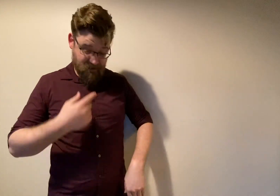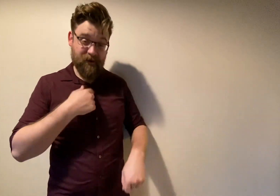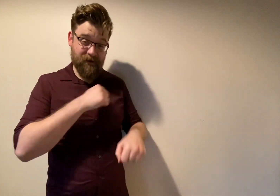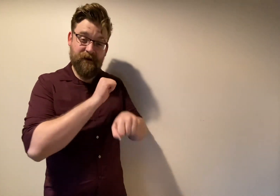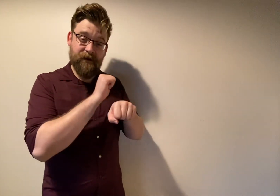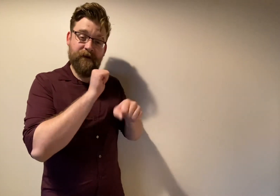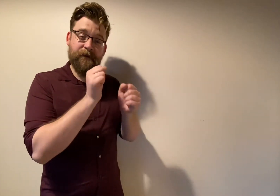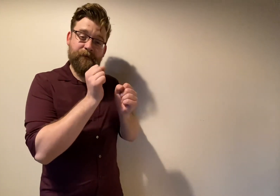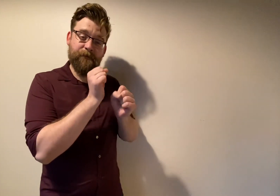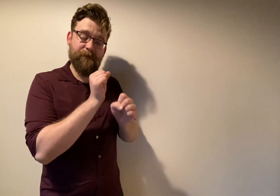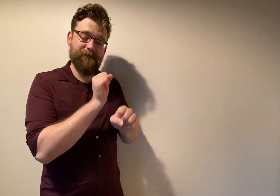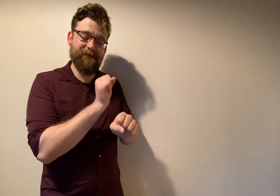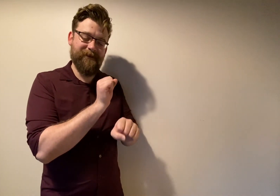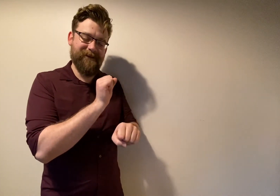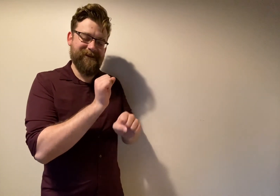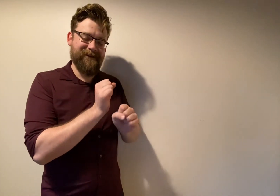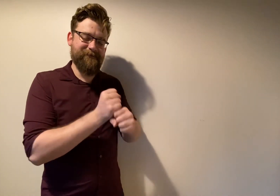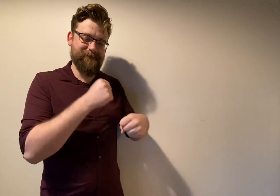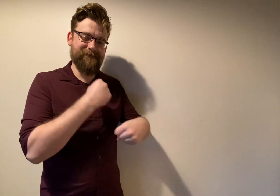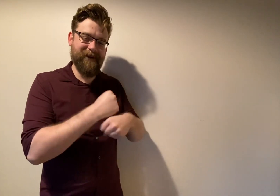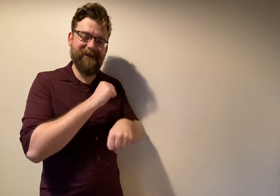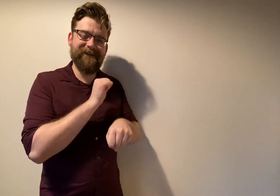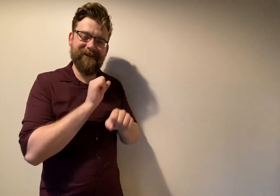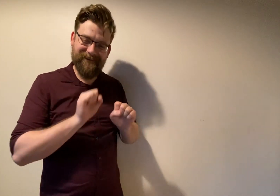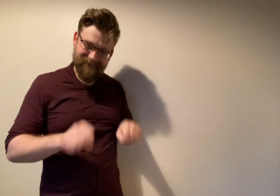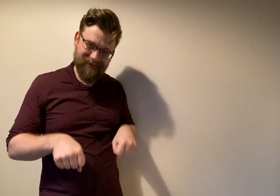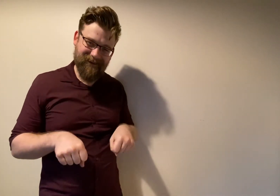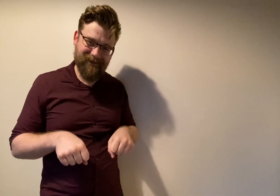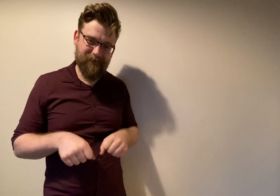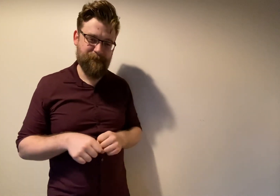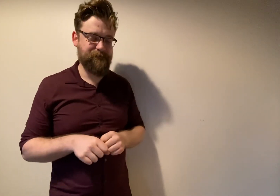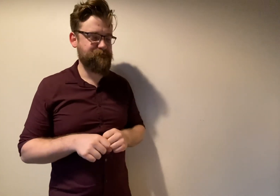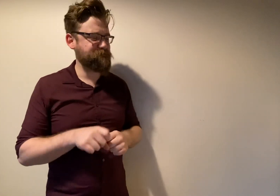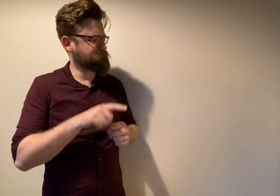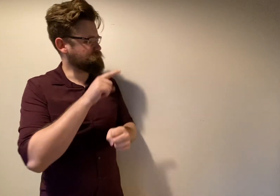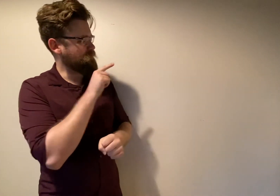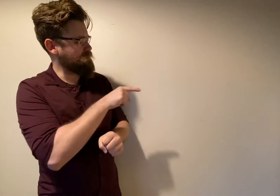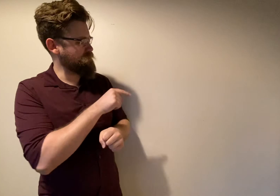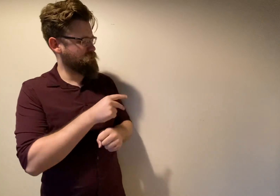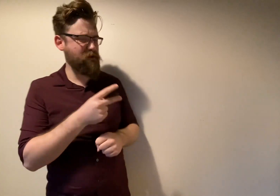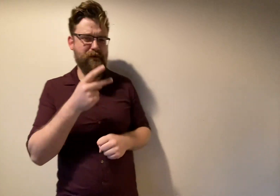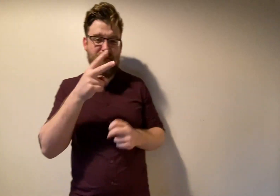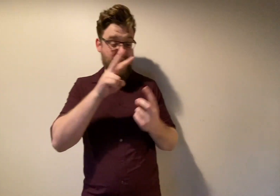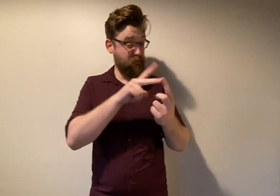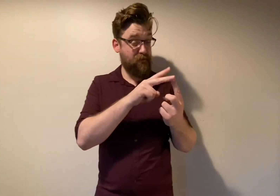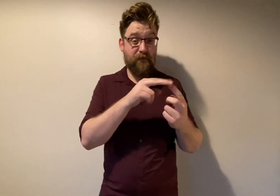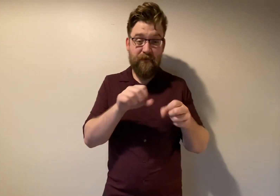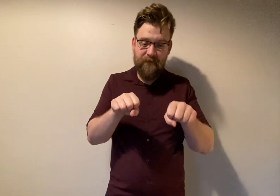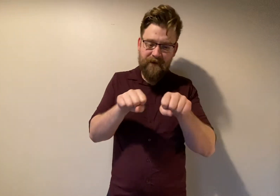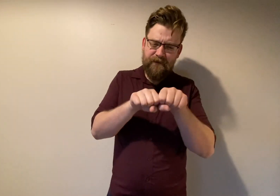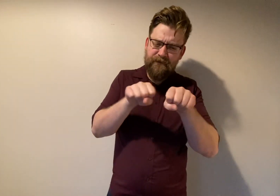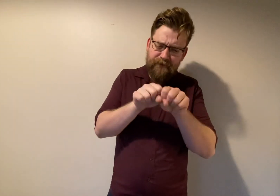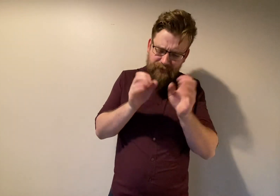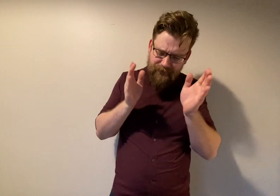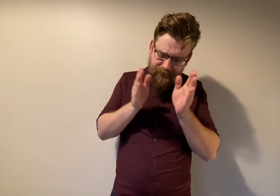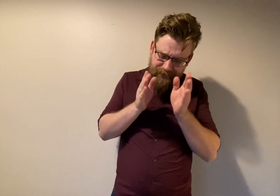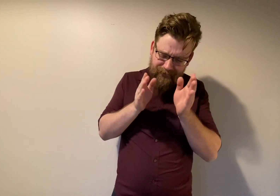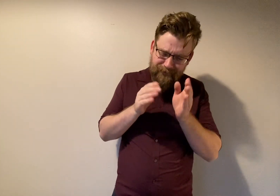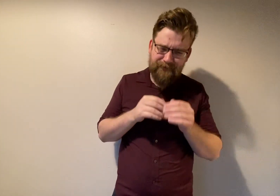the bargain, and you make each of them a little pair of shoes." The thought pleased the good cobbler so very